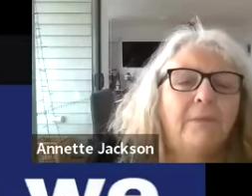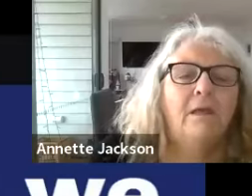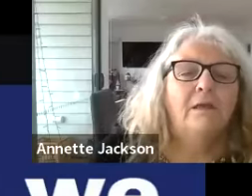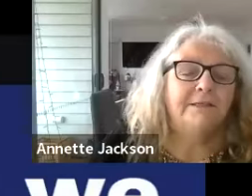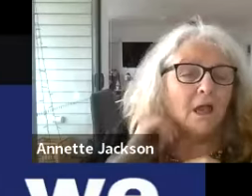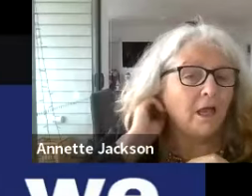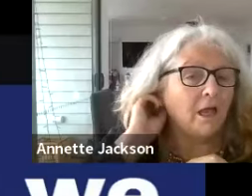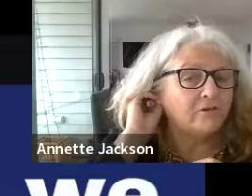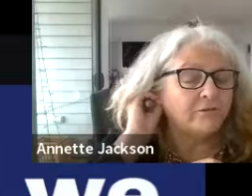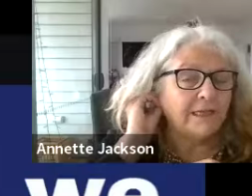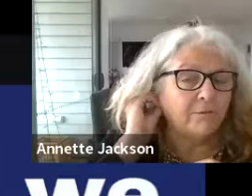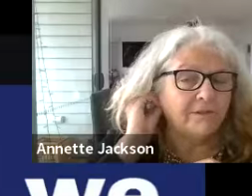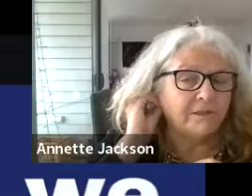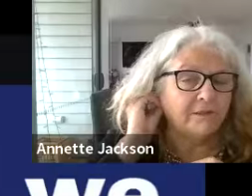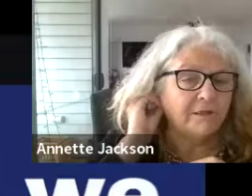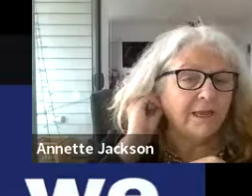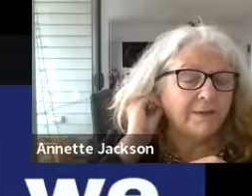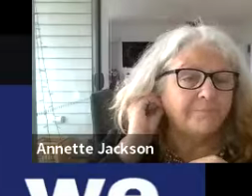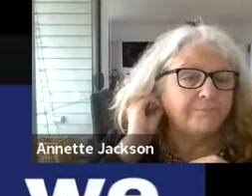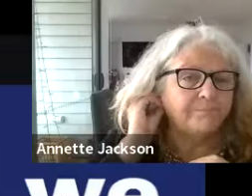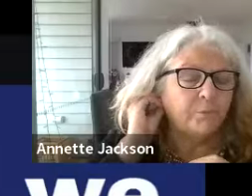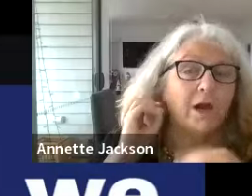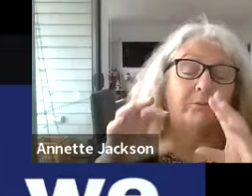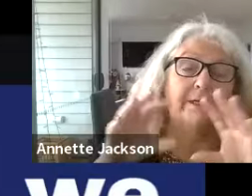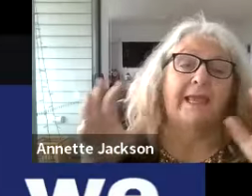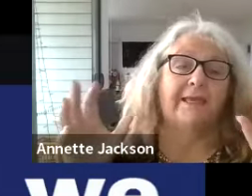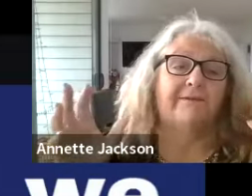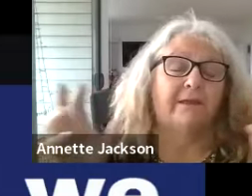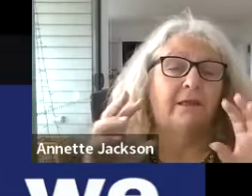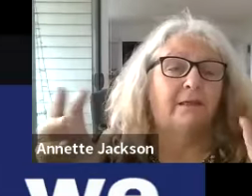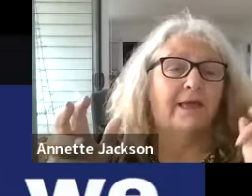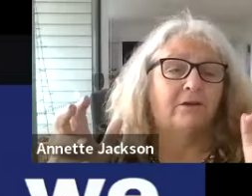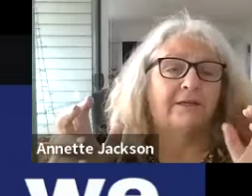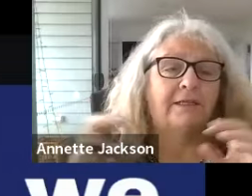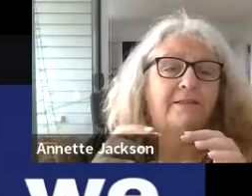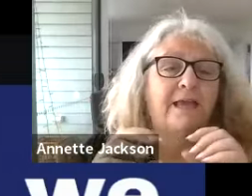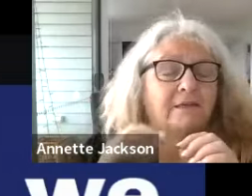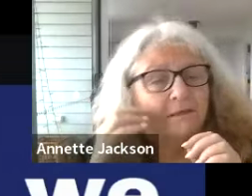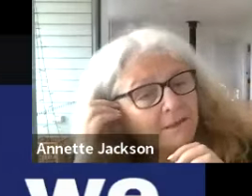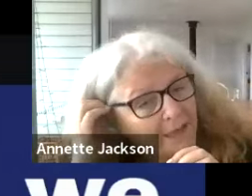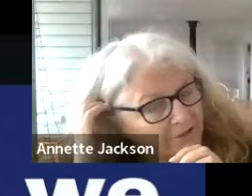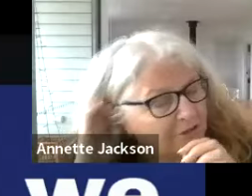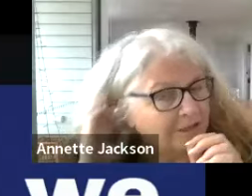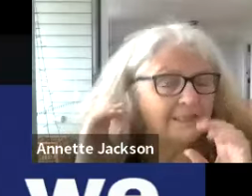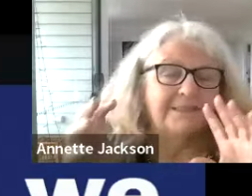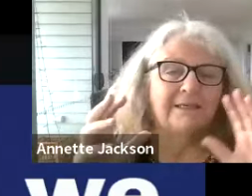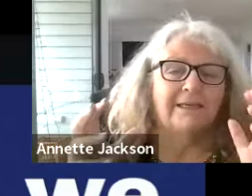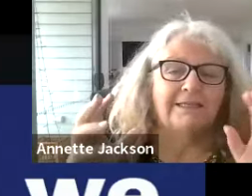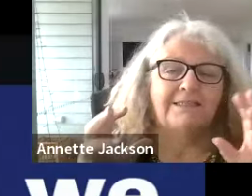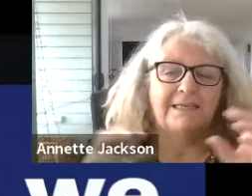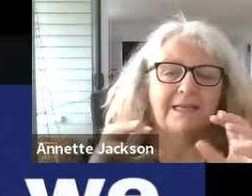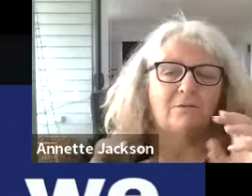clarify? okay. 'Cause I agree with the primary caregiving category that